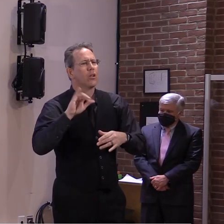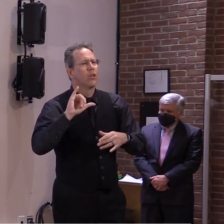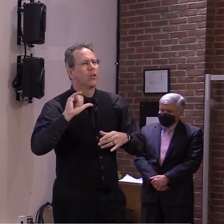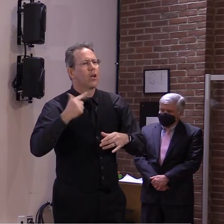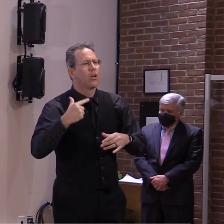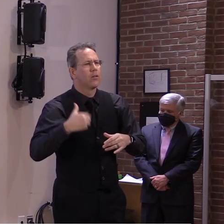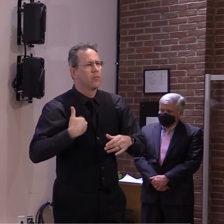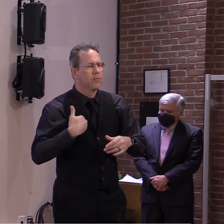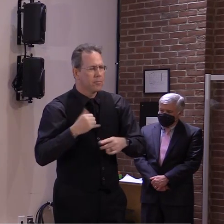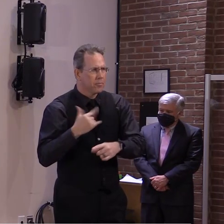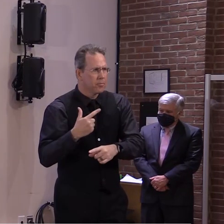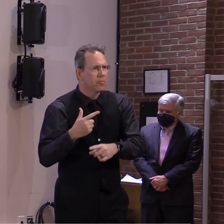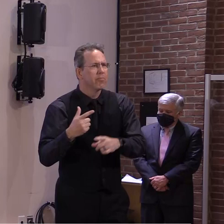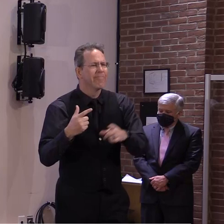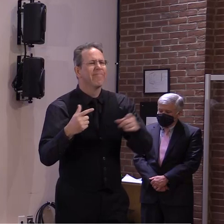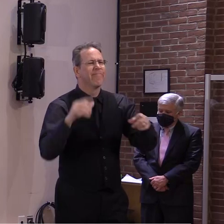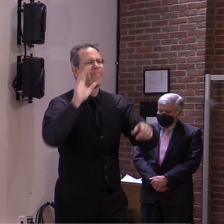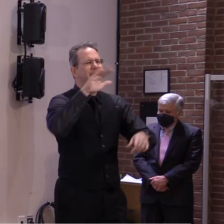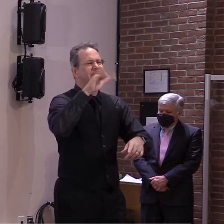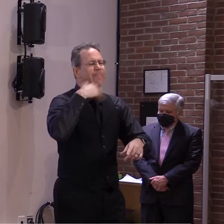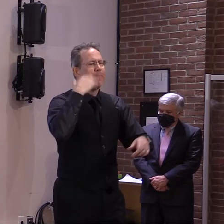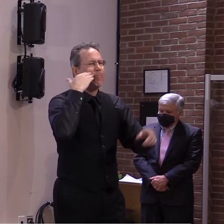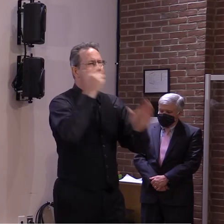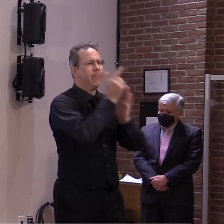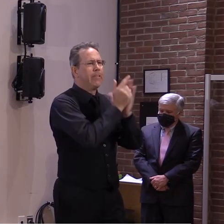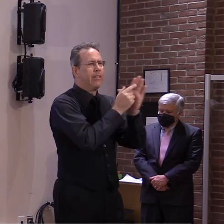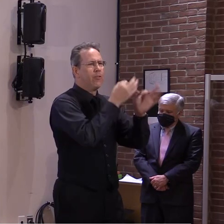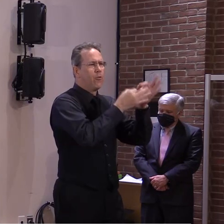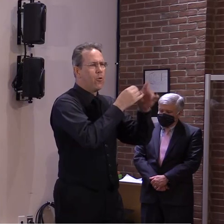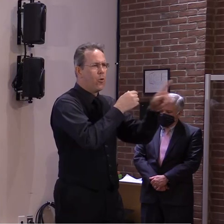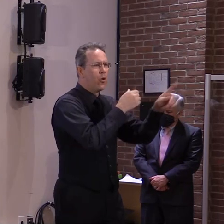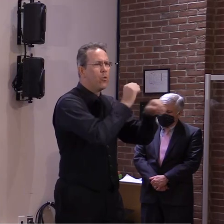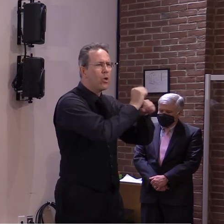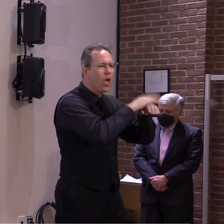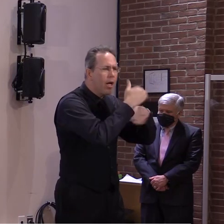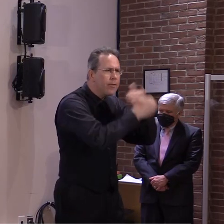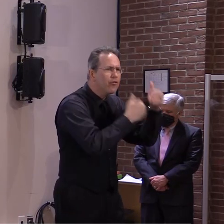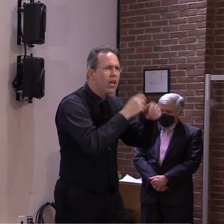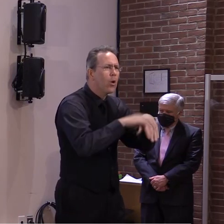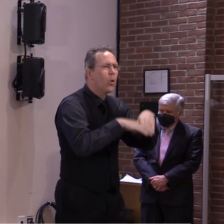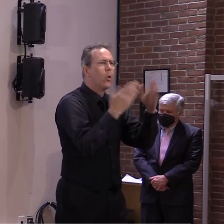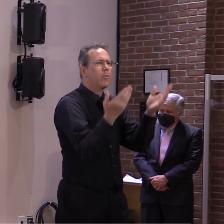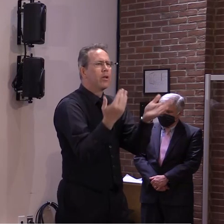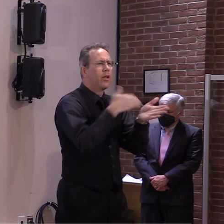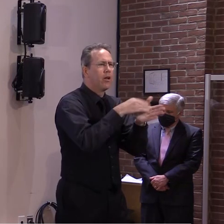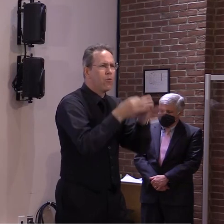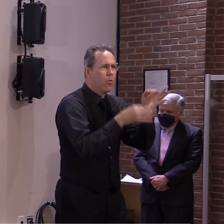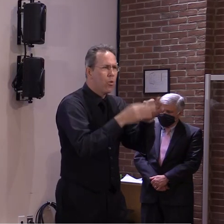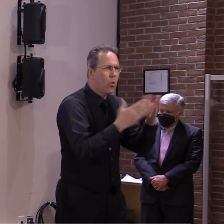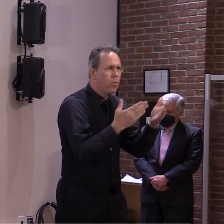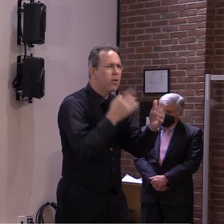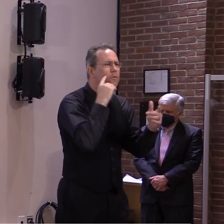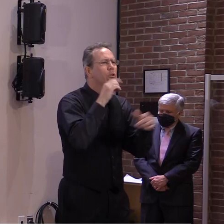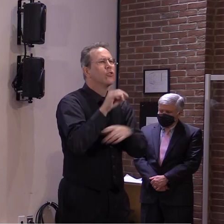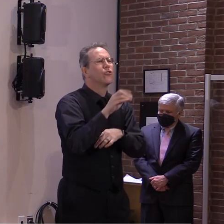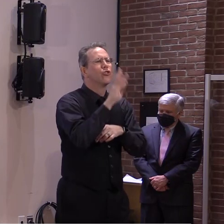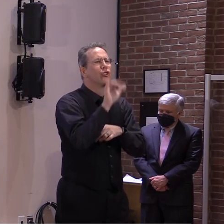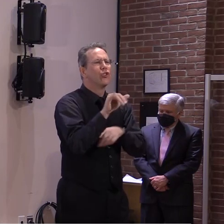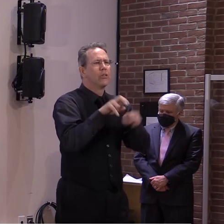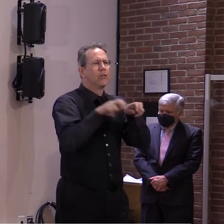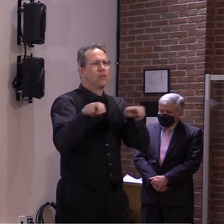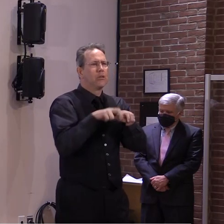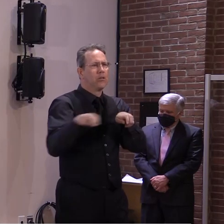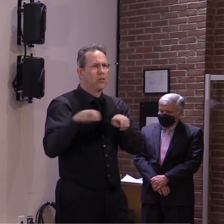been working to reopen some courthouses for jury trials, and they did have some jury